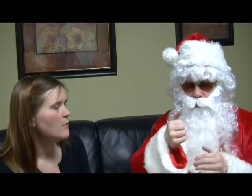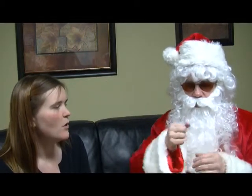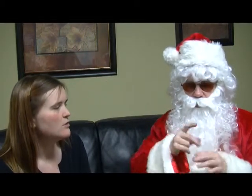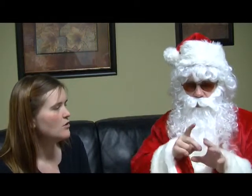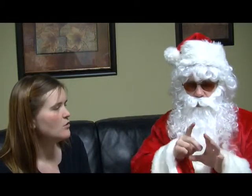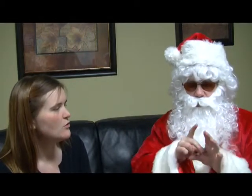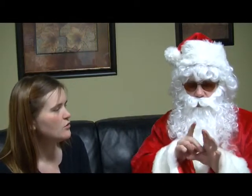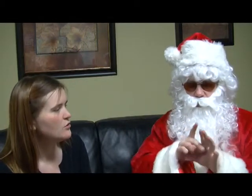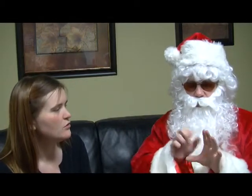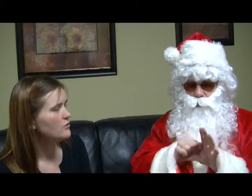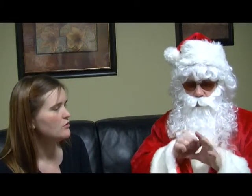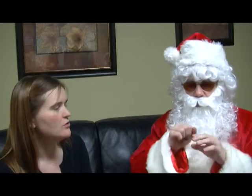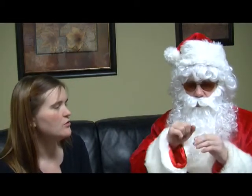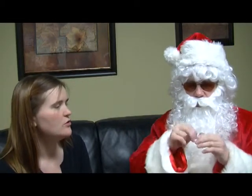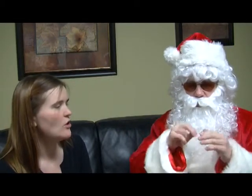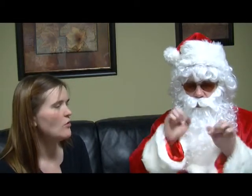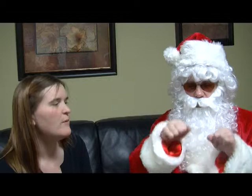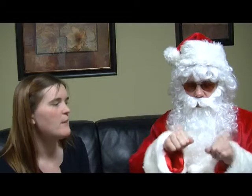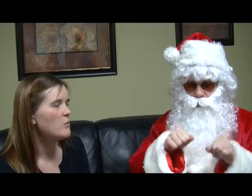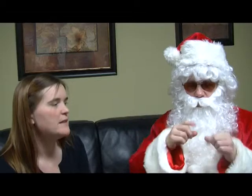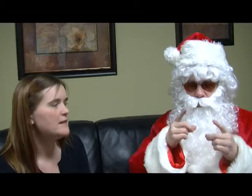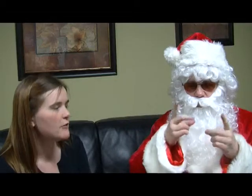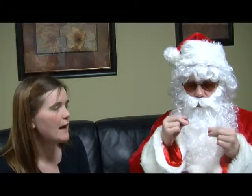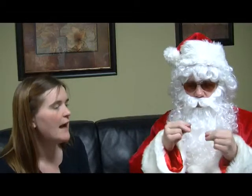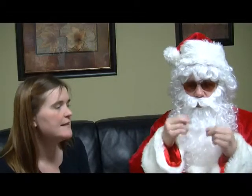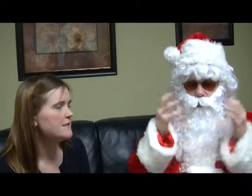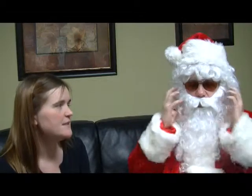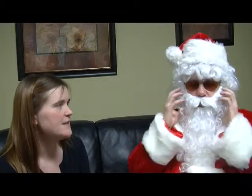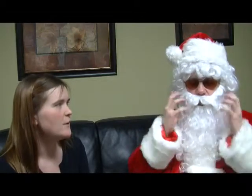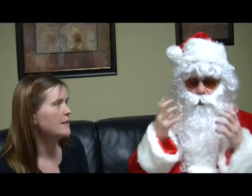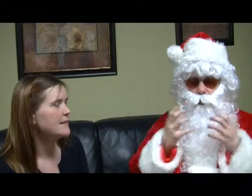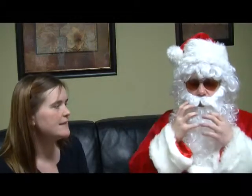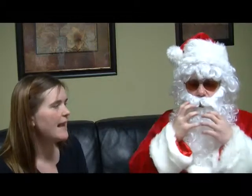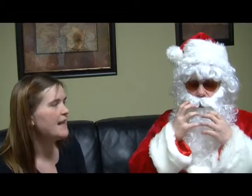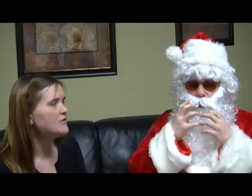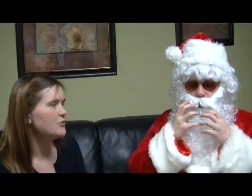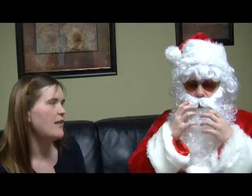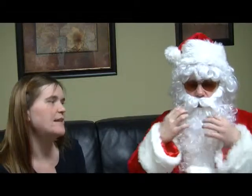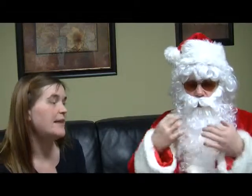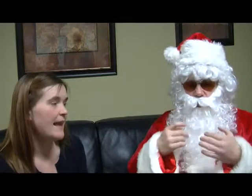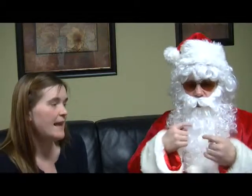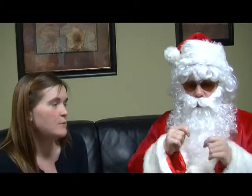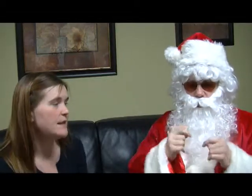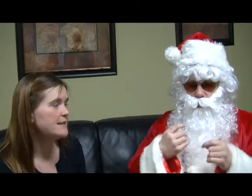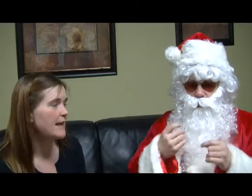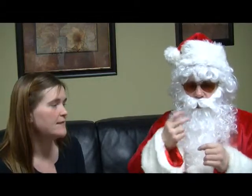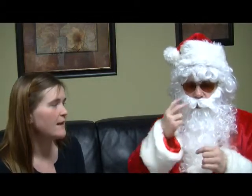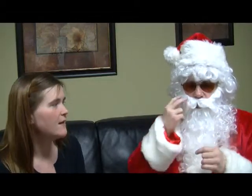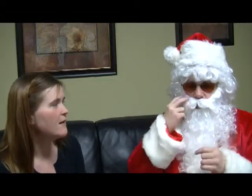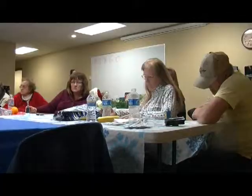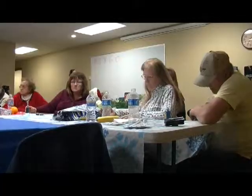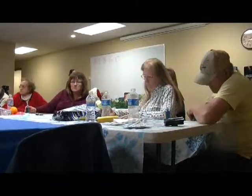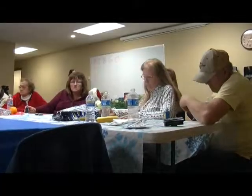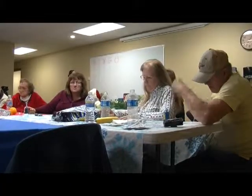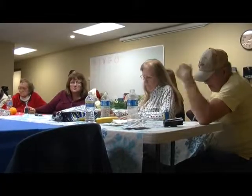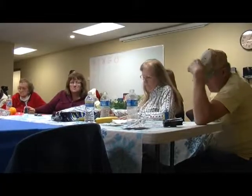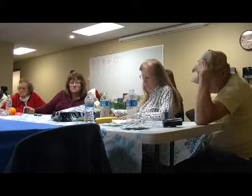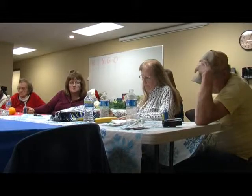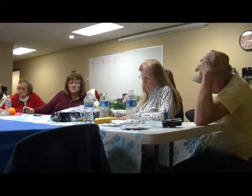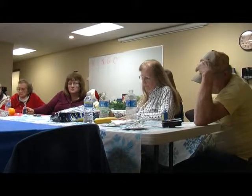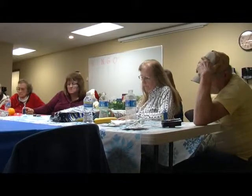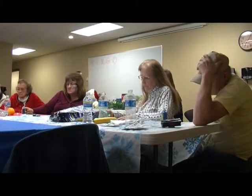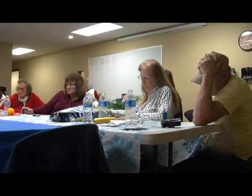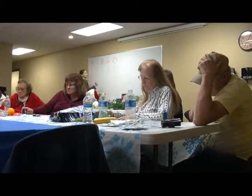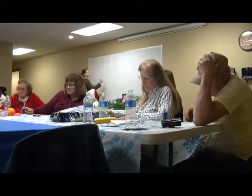and also show that people with different kinds of disabilities can do things and can be Santa. It's all part of